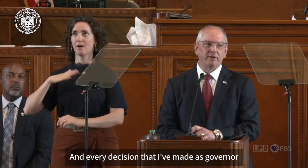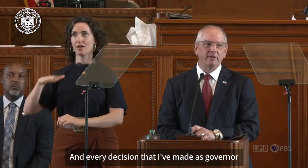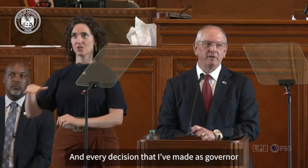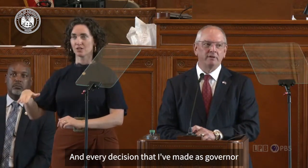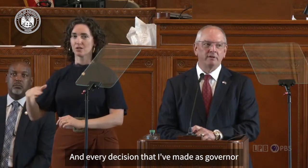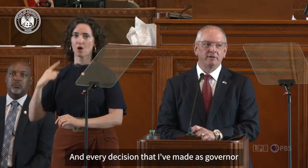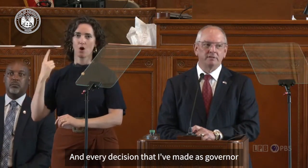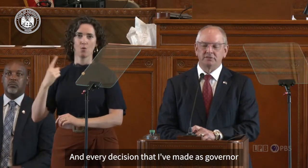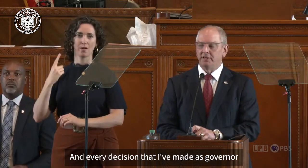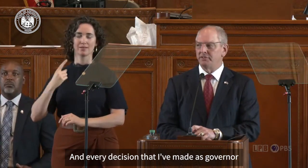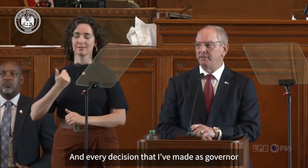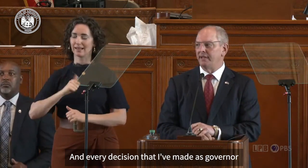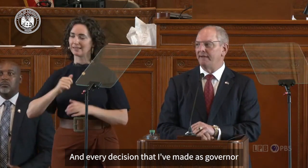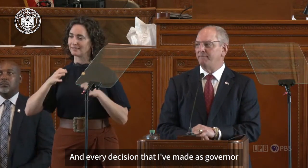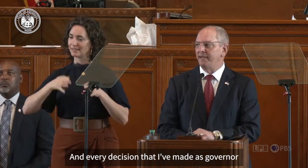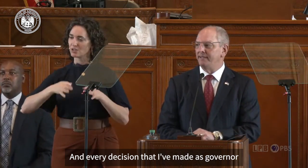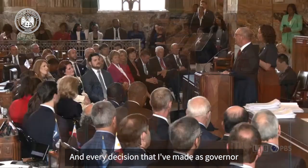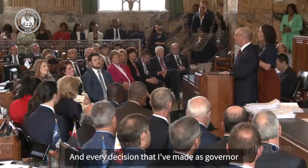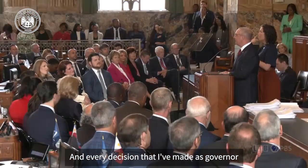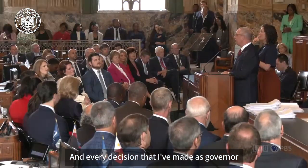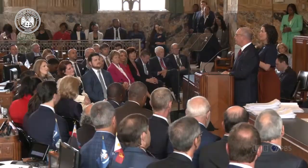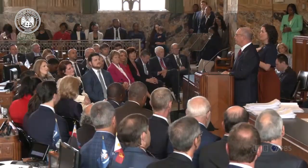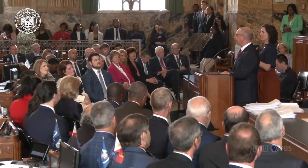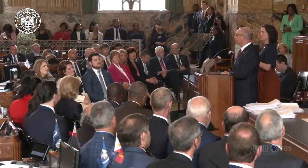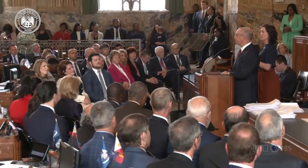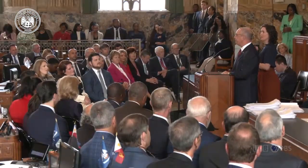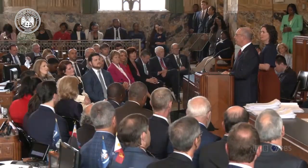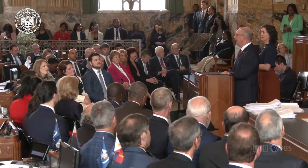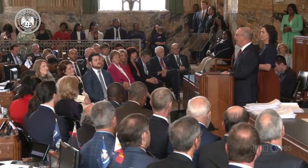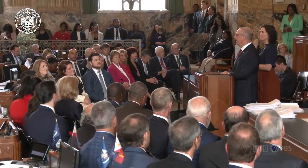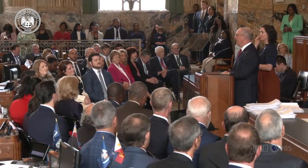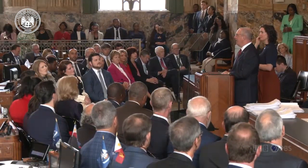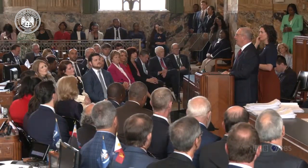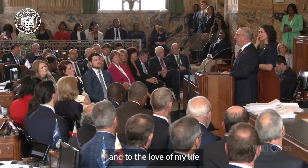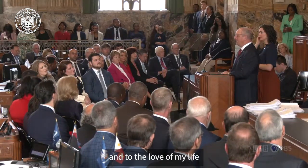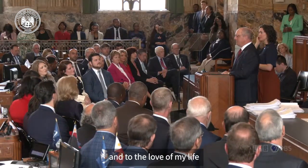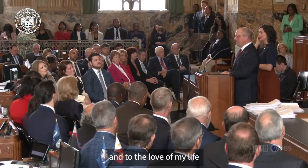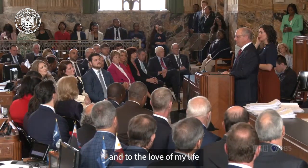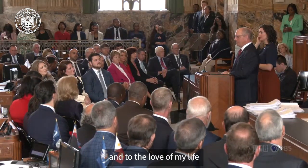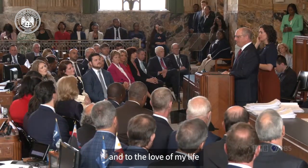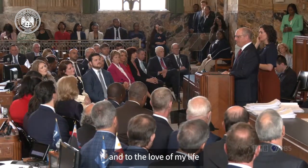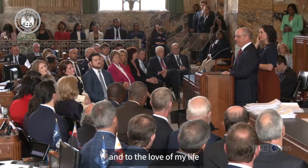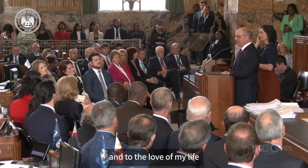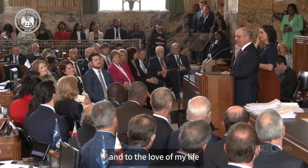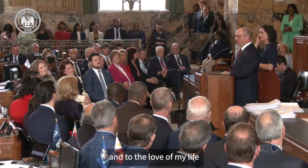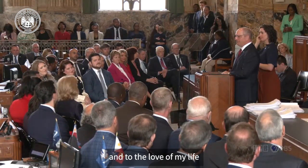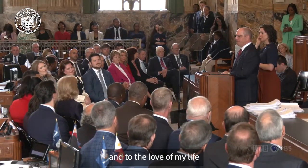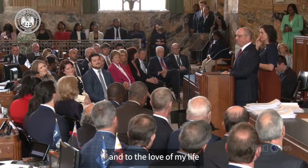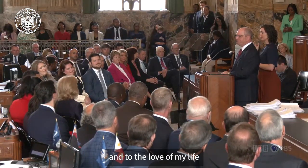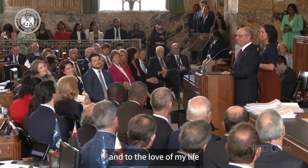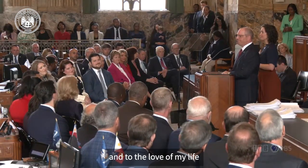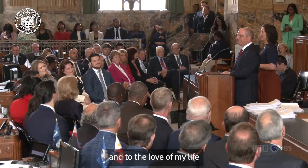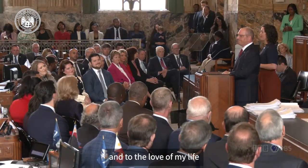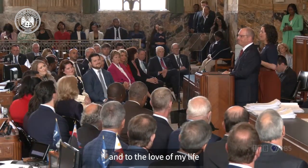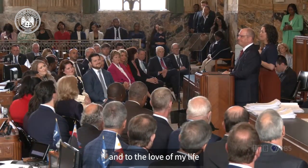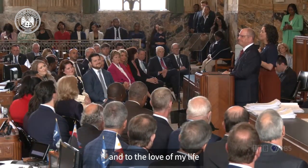in every decision that I've made as governor. And to the love of my life